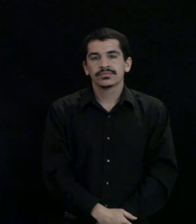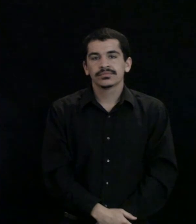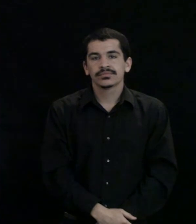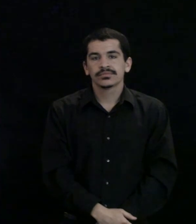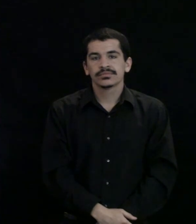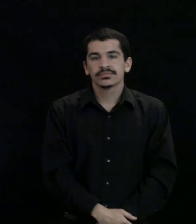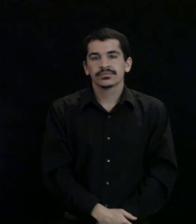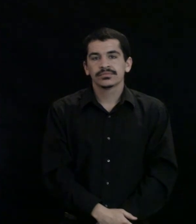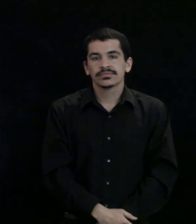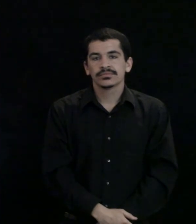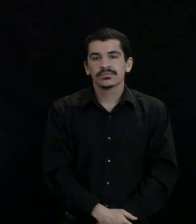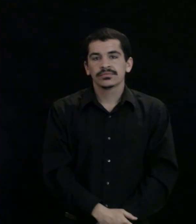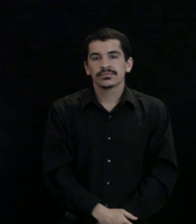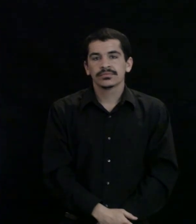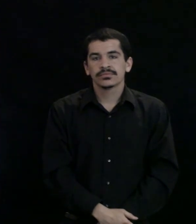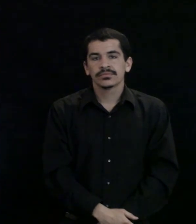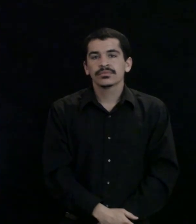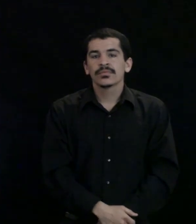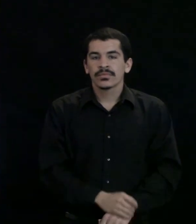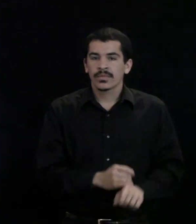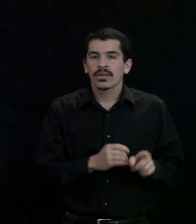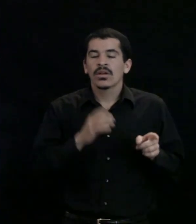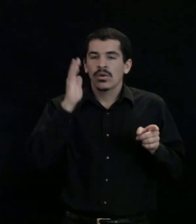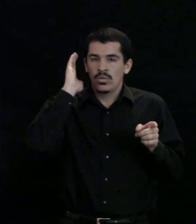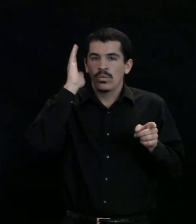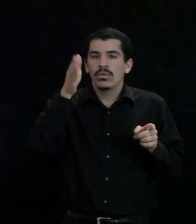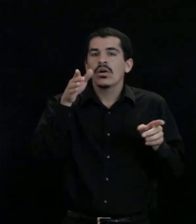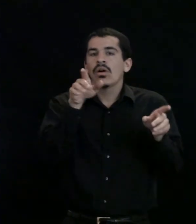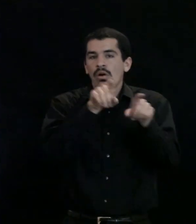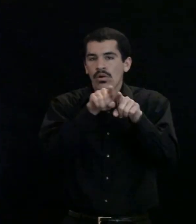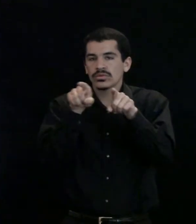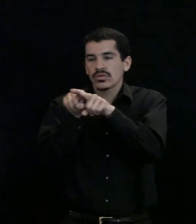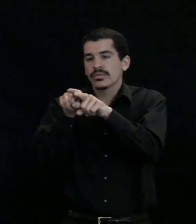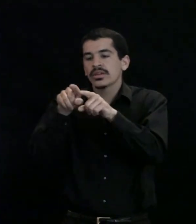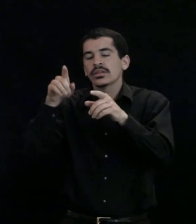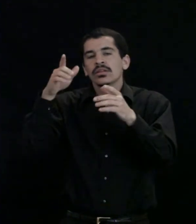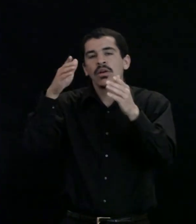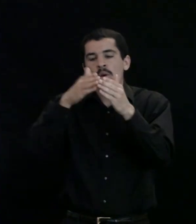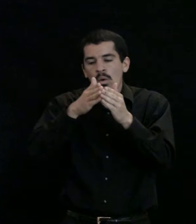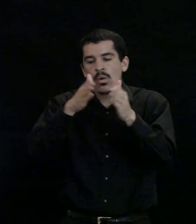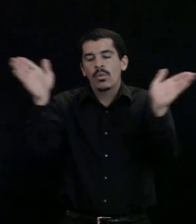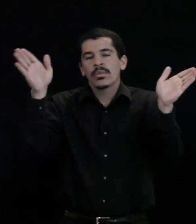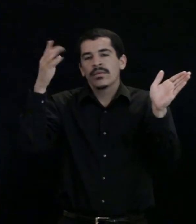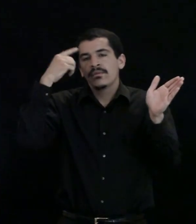This part of the facility would be open to the public and very visible.